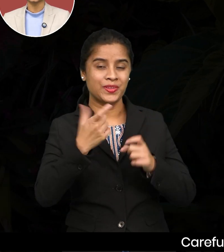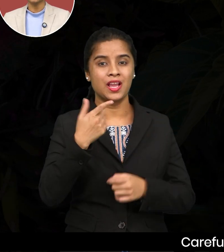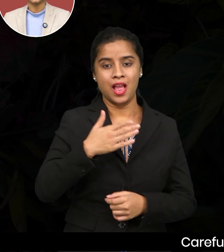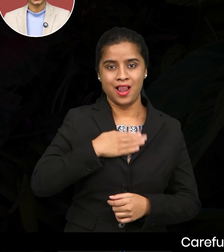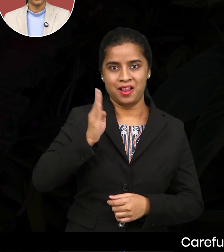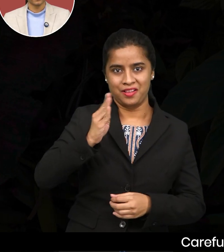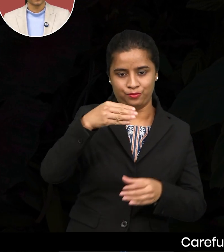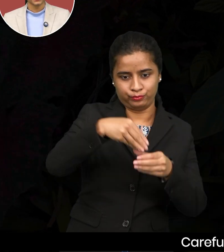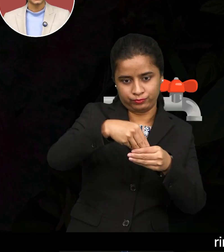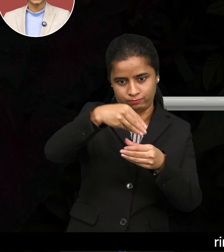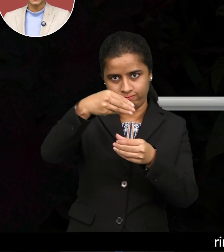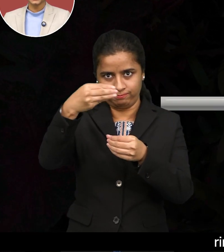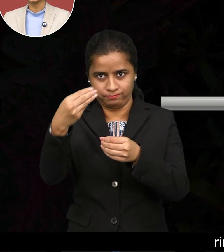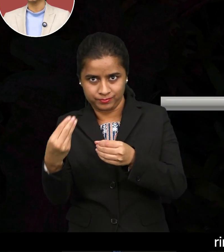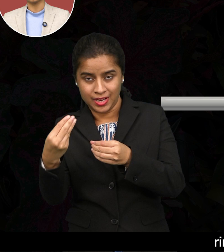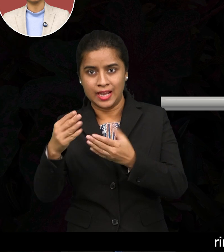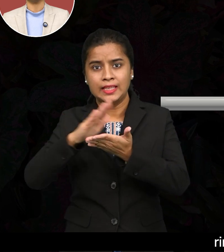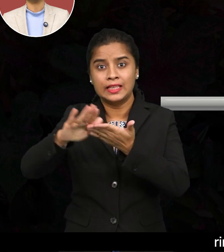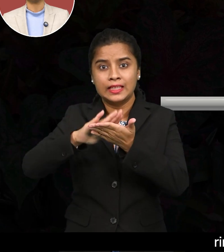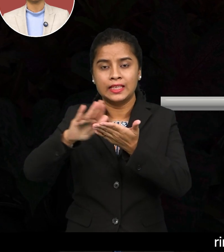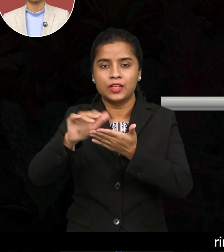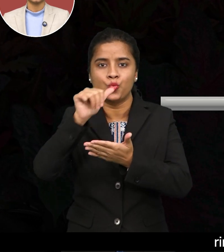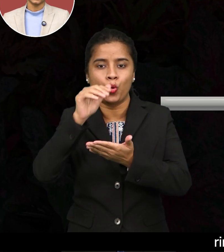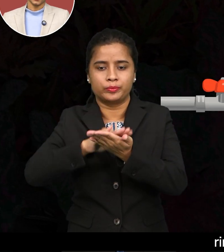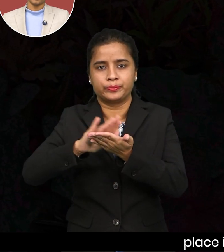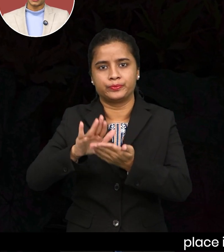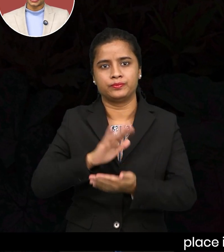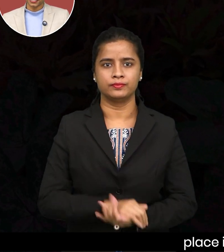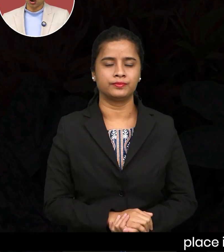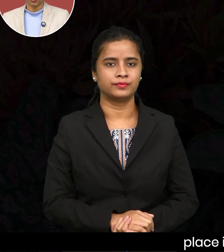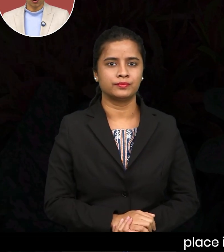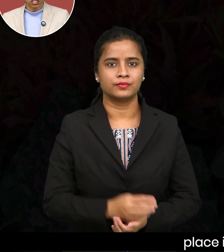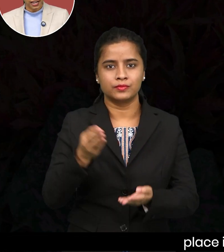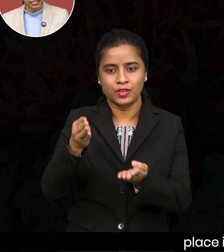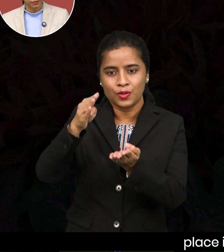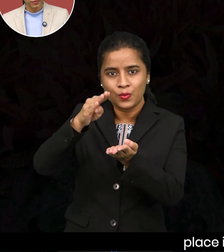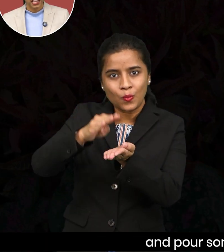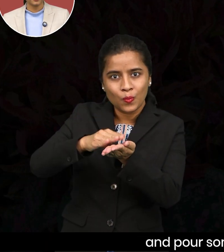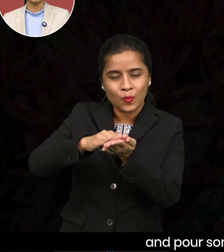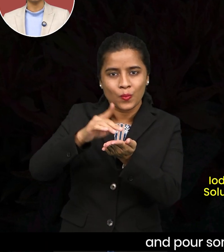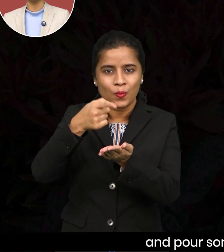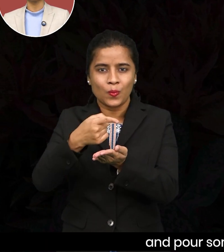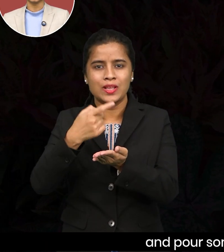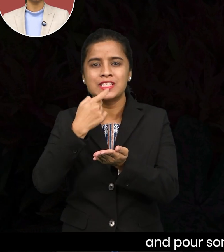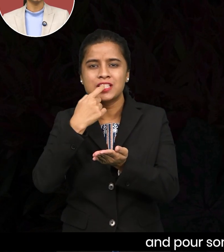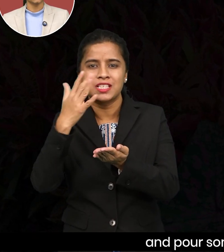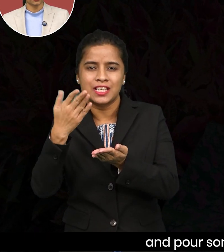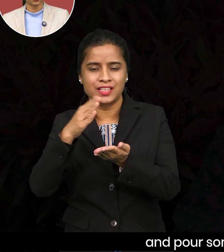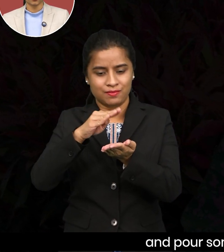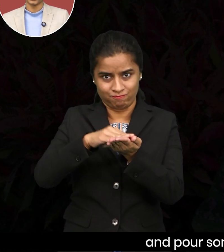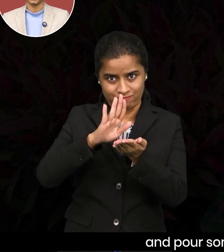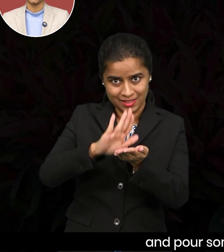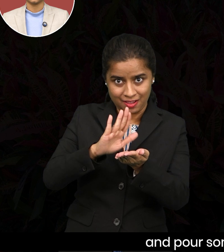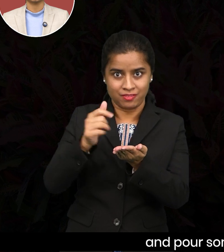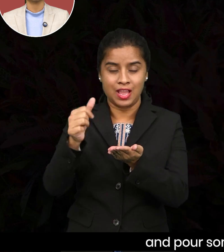Carefully take out the leaf, rinse it in water. Place it on a watch glass and pour some iodine